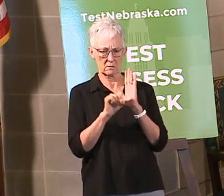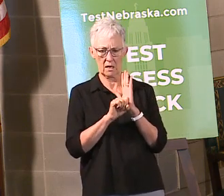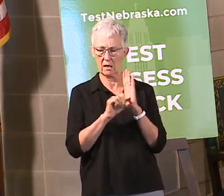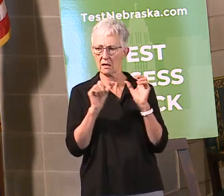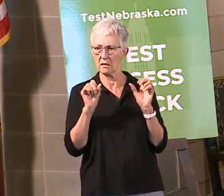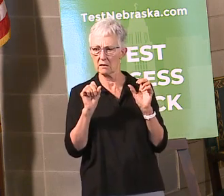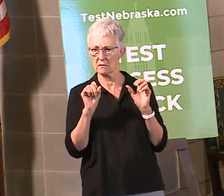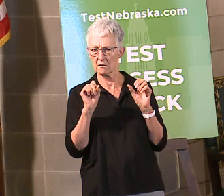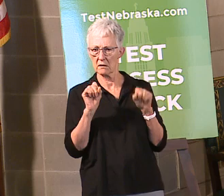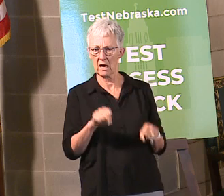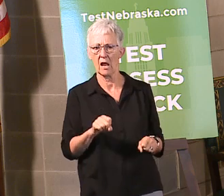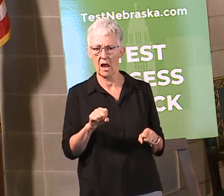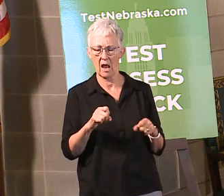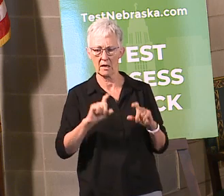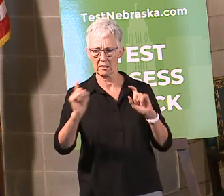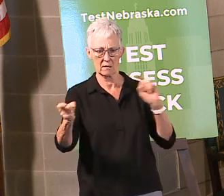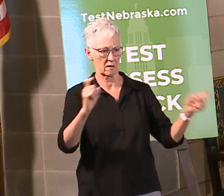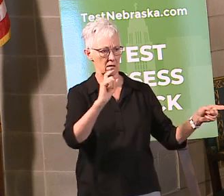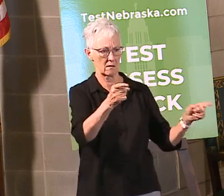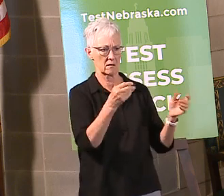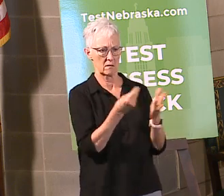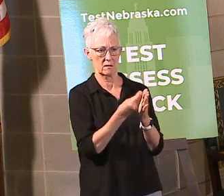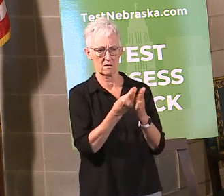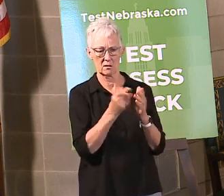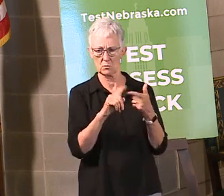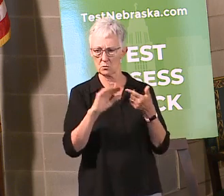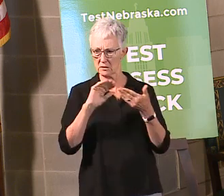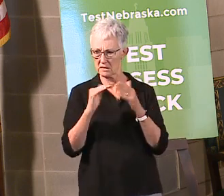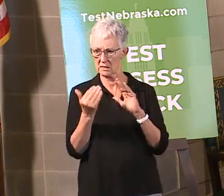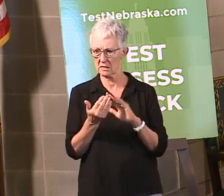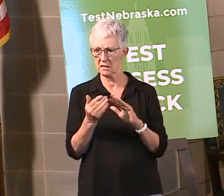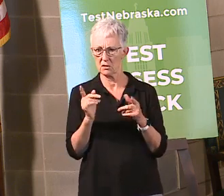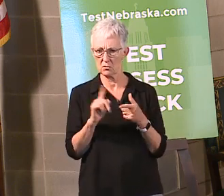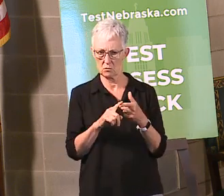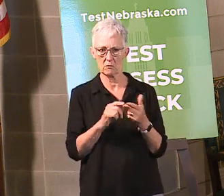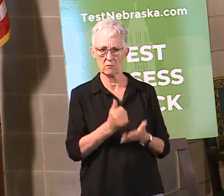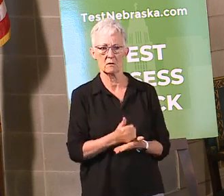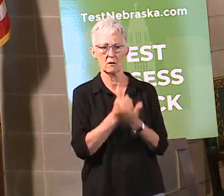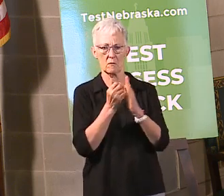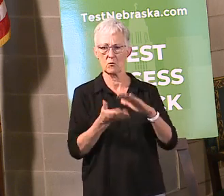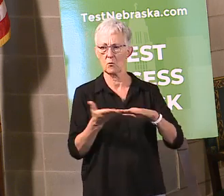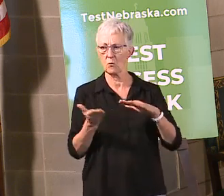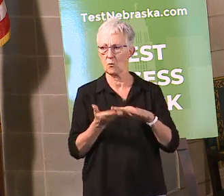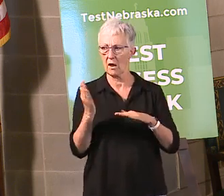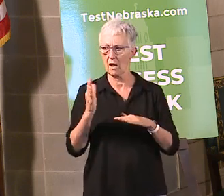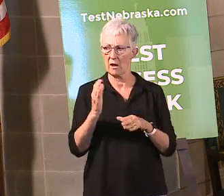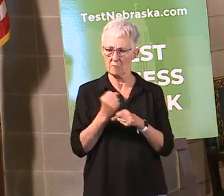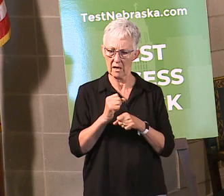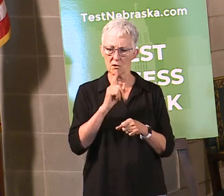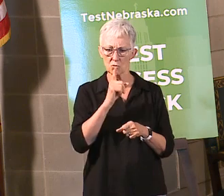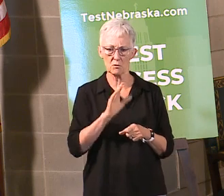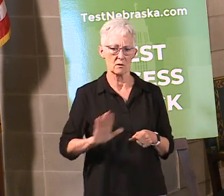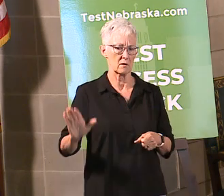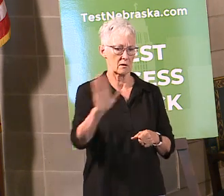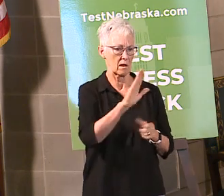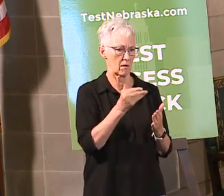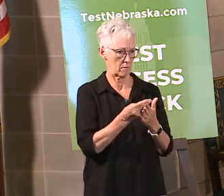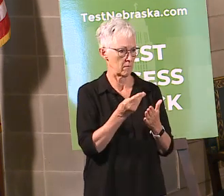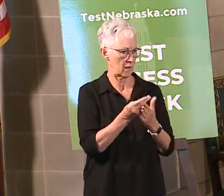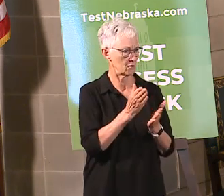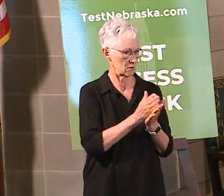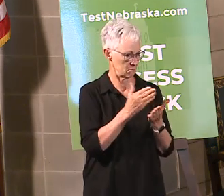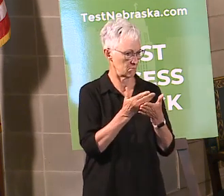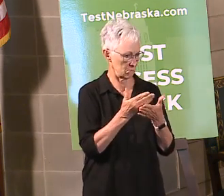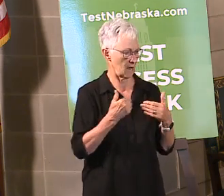address revenue shortfalls? So, okay, so on that one, again, one of the things I said is I could not support additional money that they were